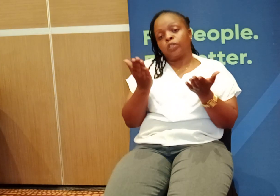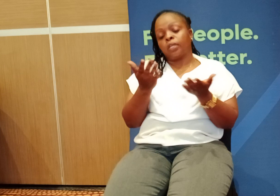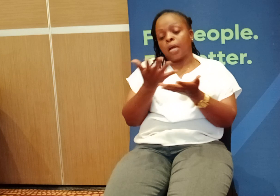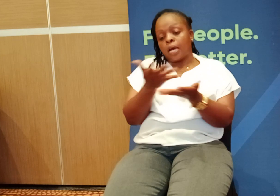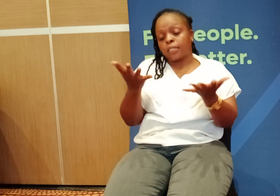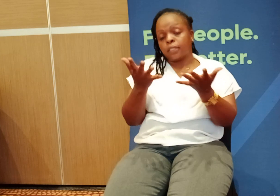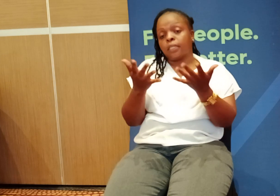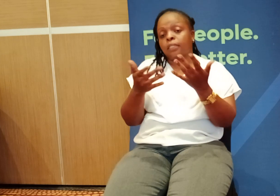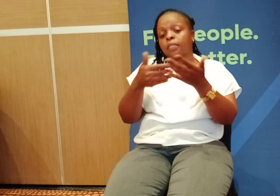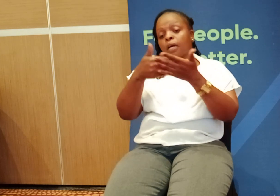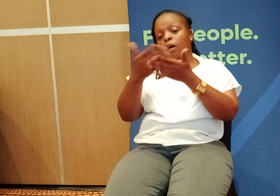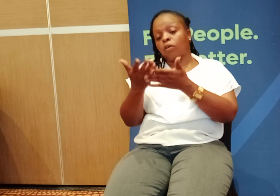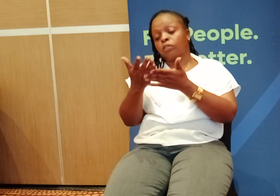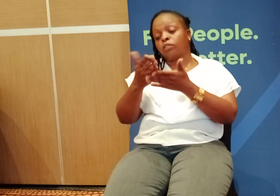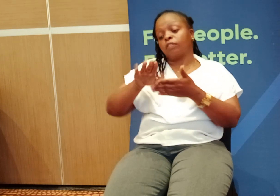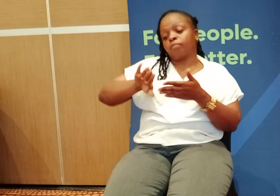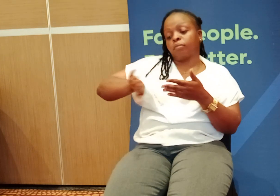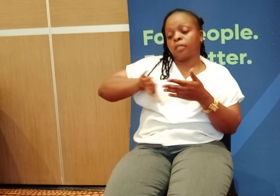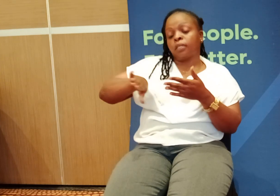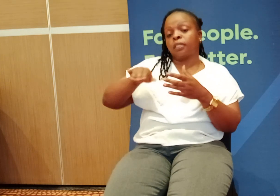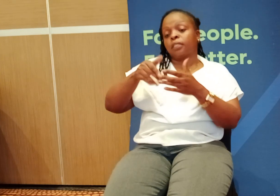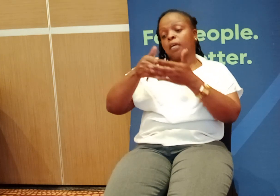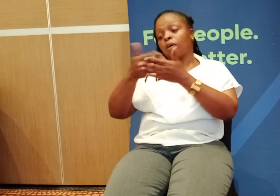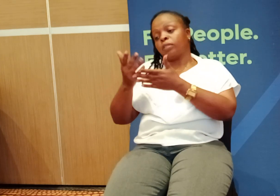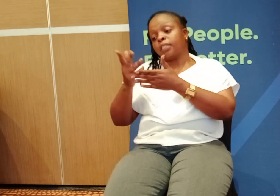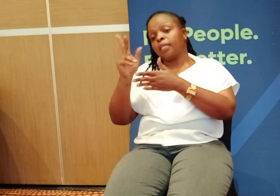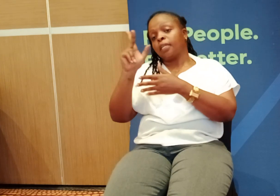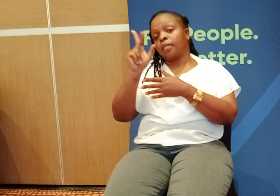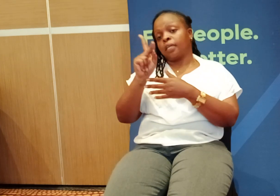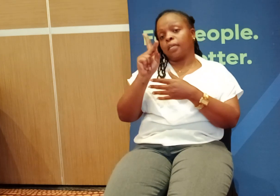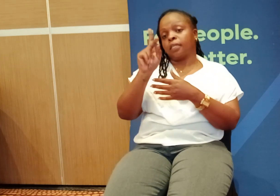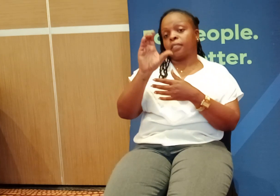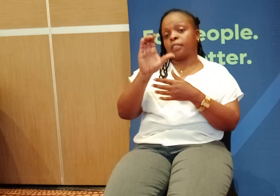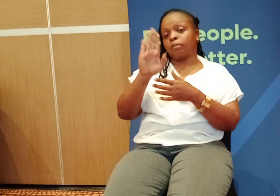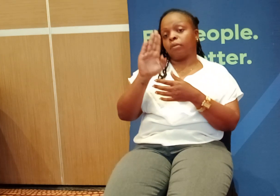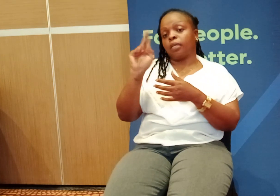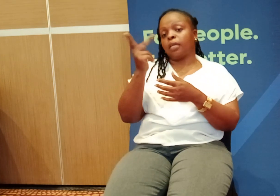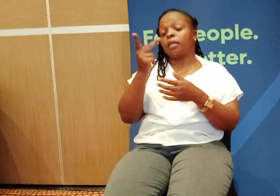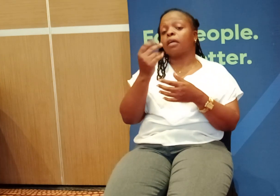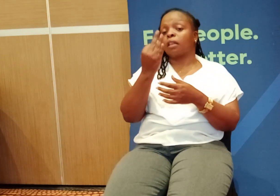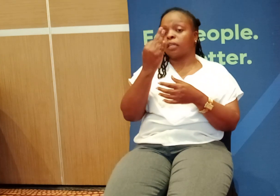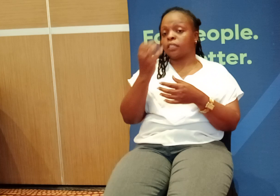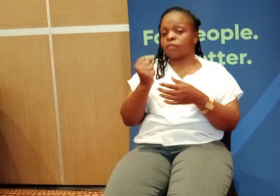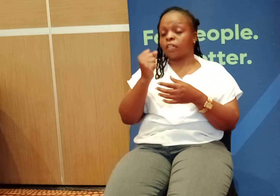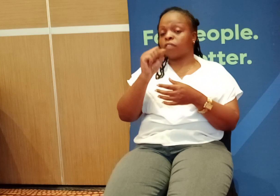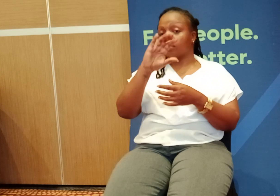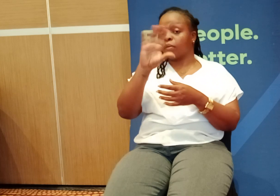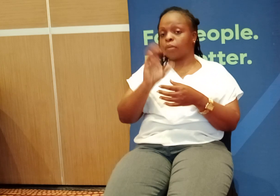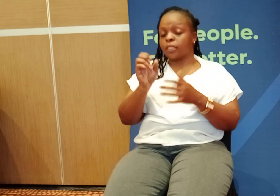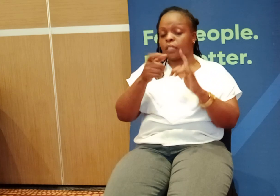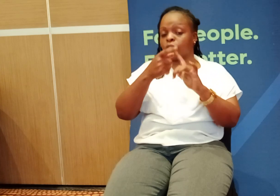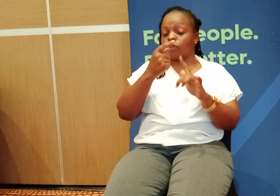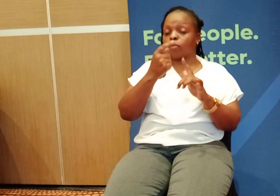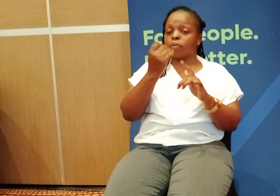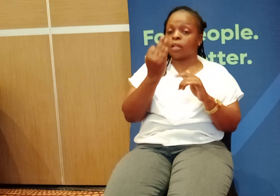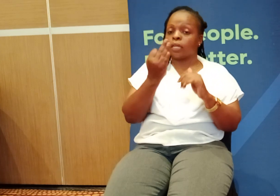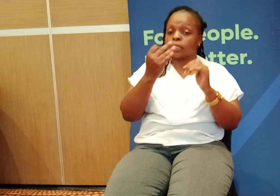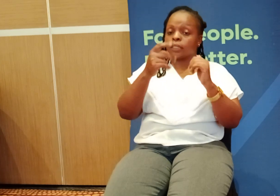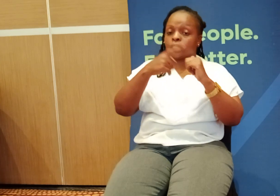subsidiaries that are outside of KCB Kenya was about 35%, which was down from the 37.5% that we